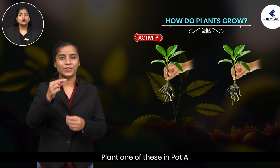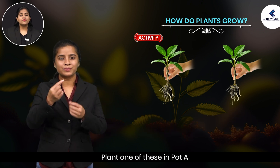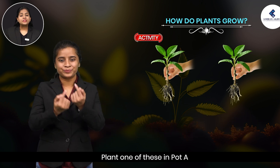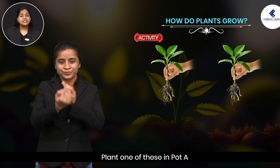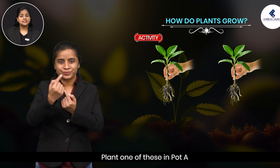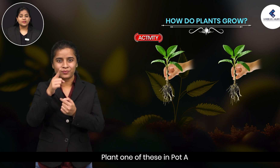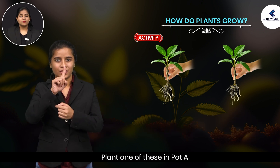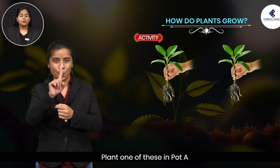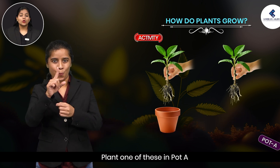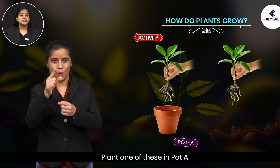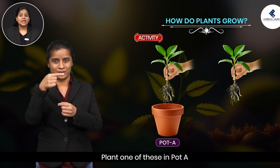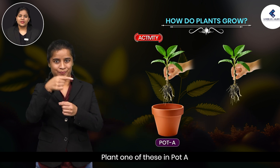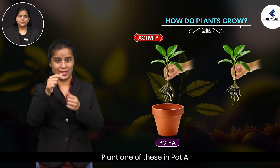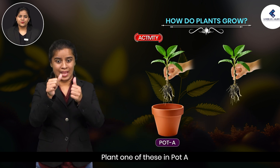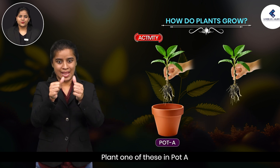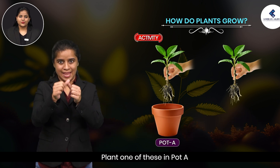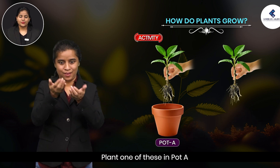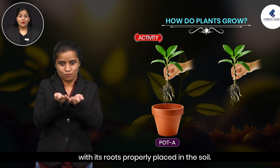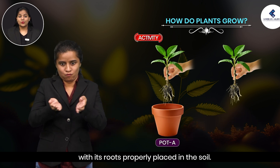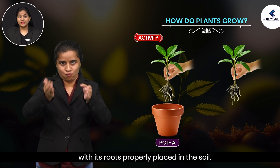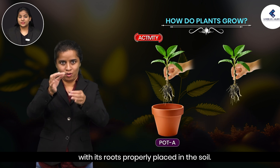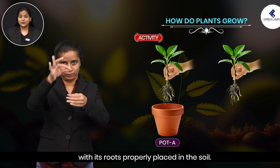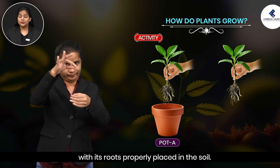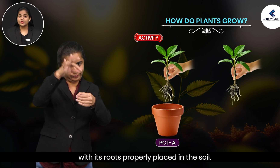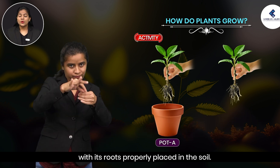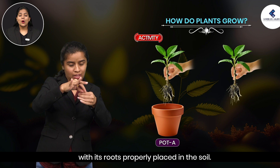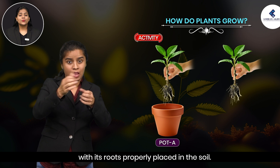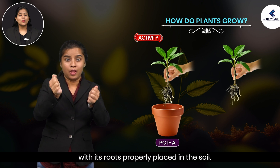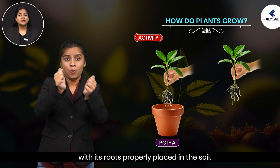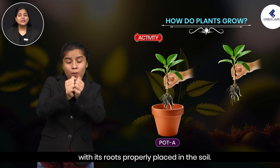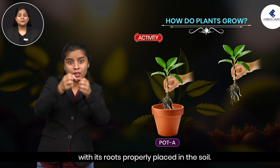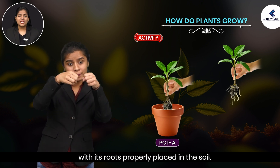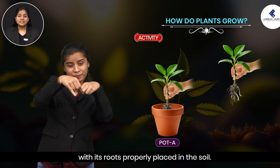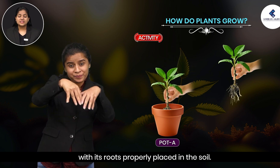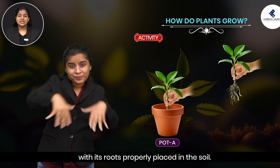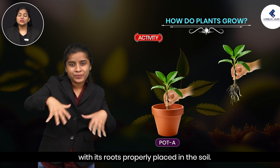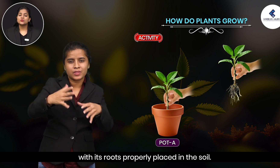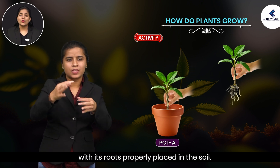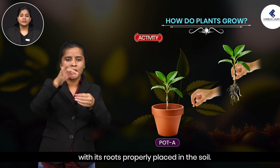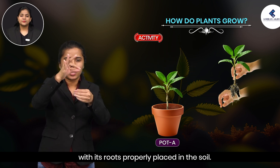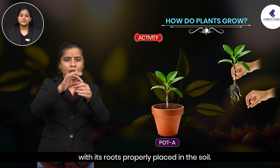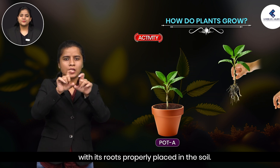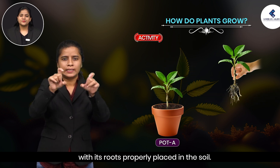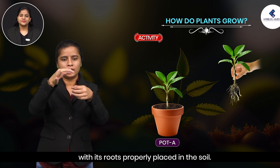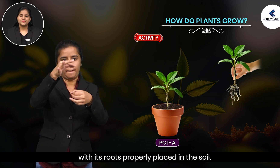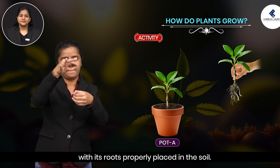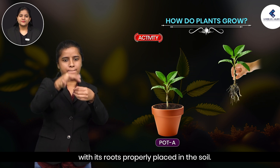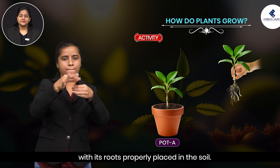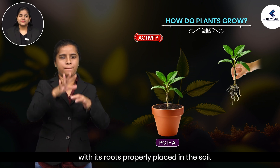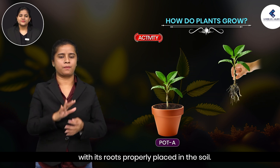Plant one of these in pot A, with its roots properly placed in the soil.